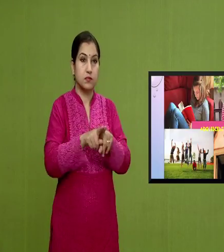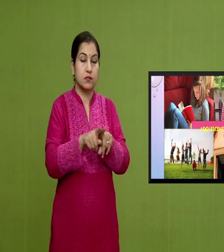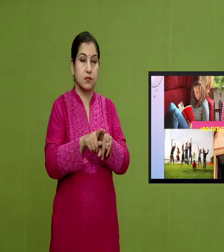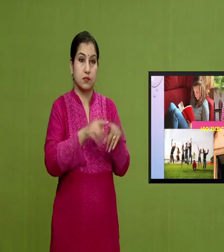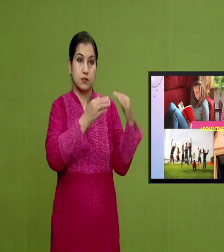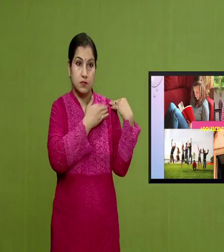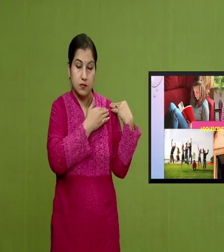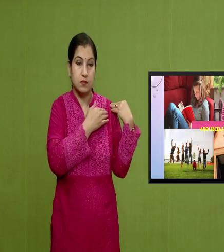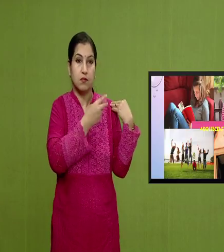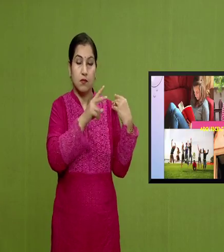or career.